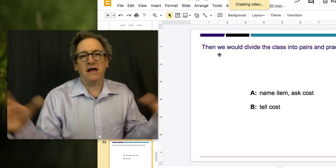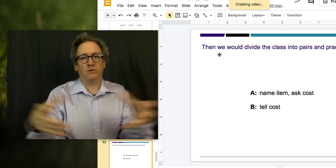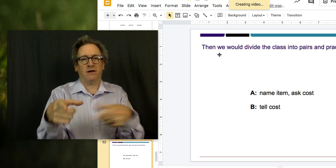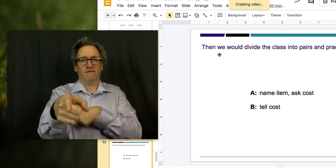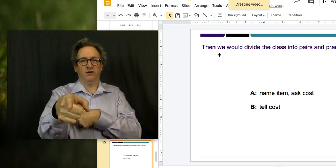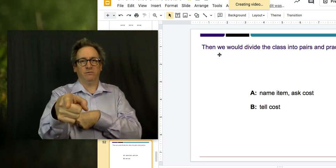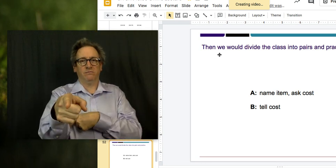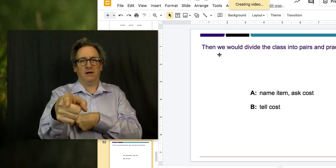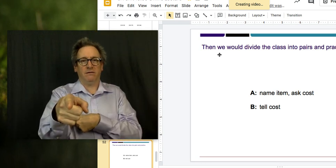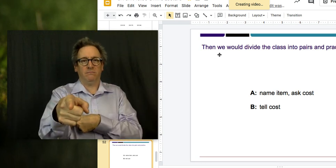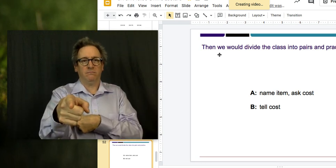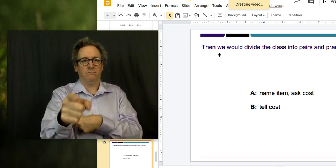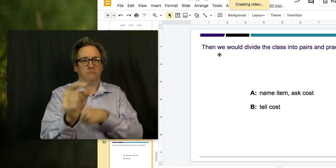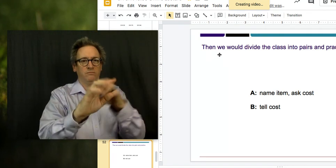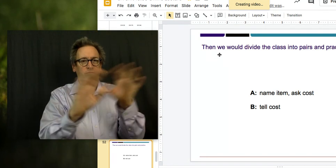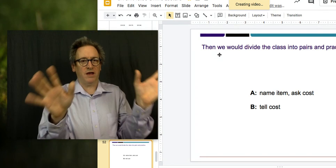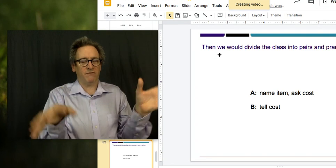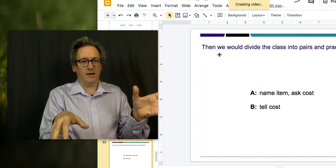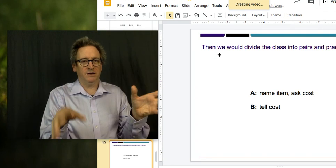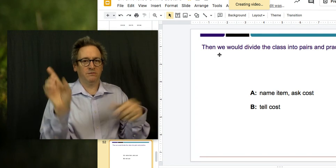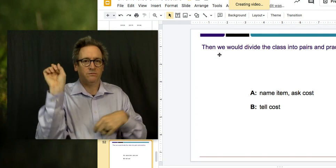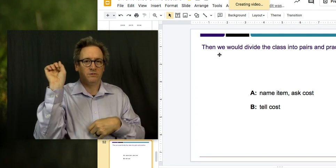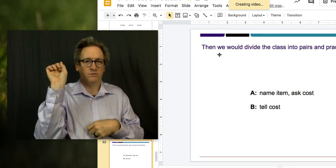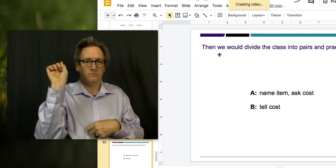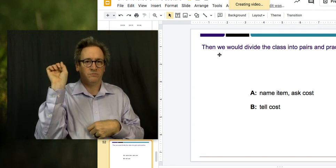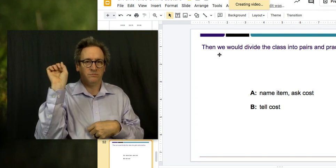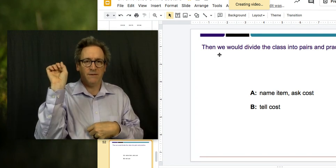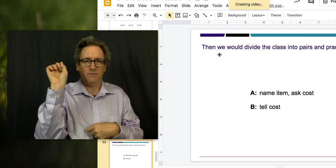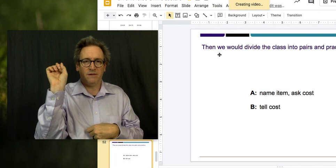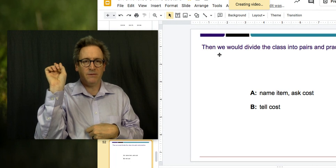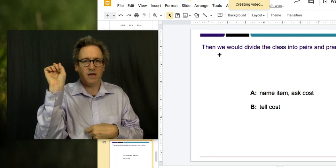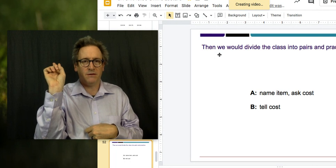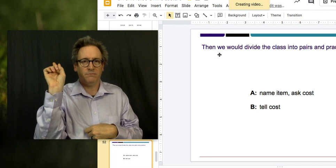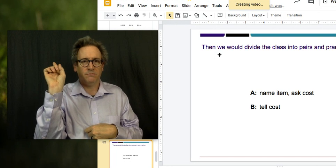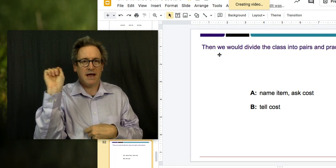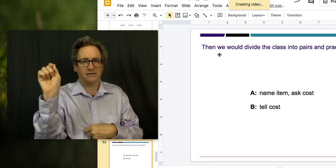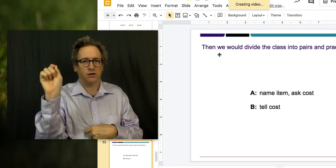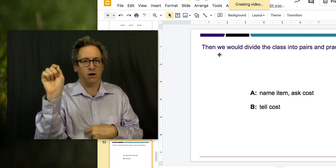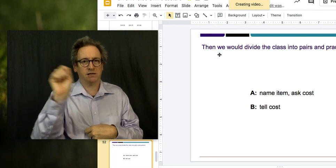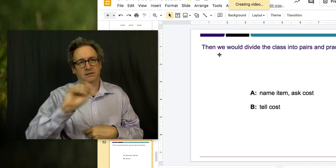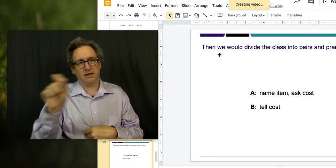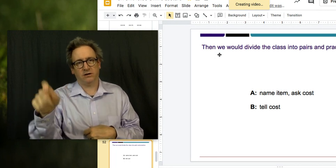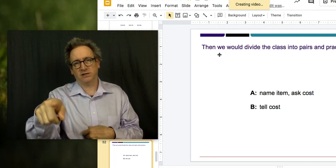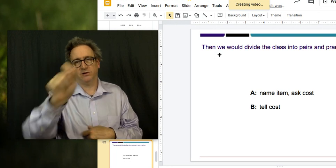And that's what I'd have you do. Everybody name